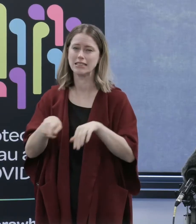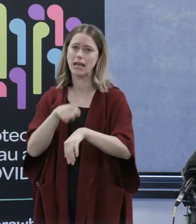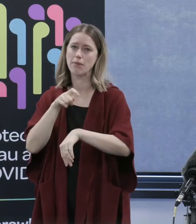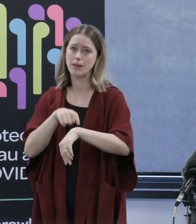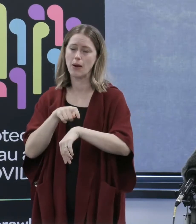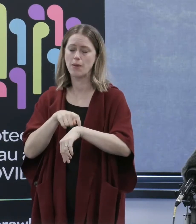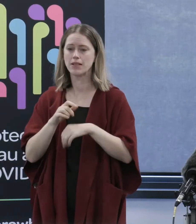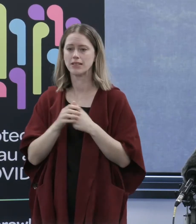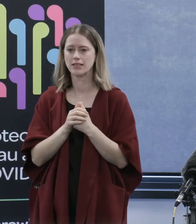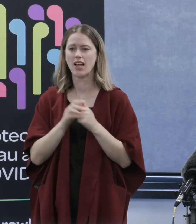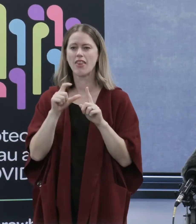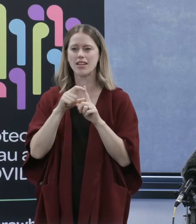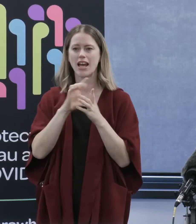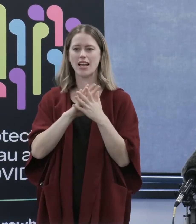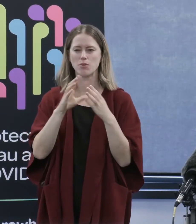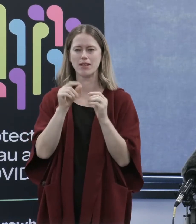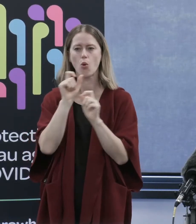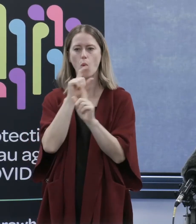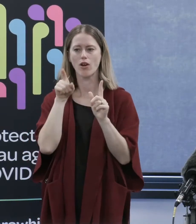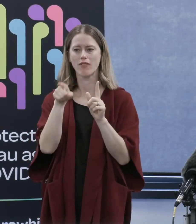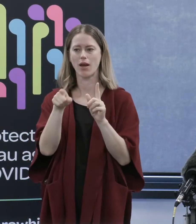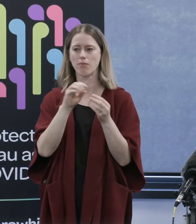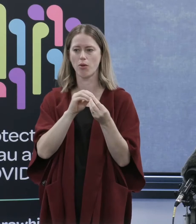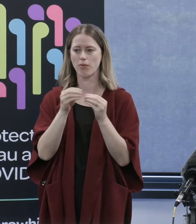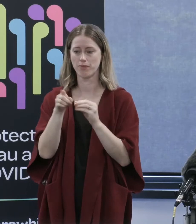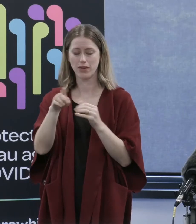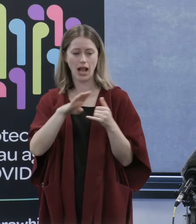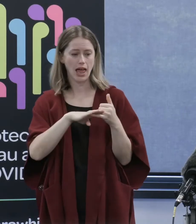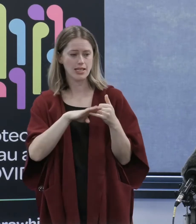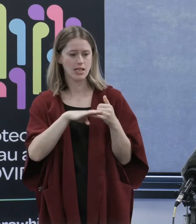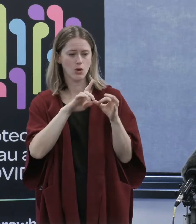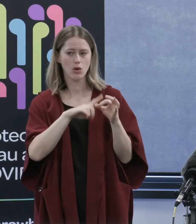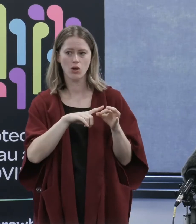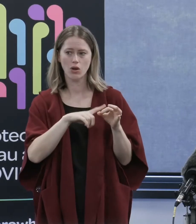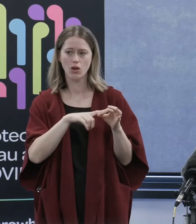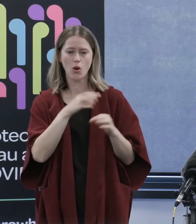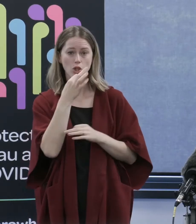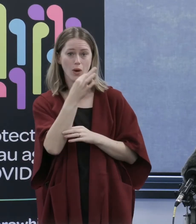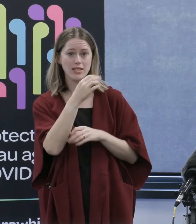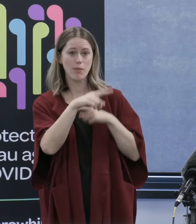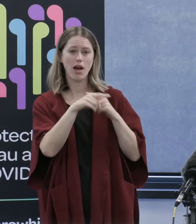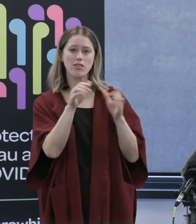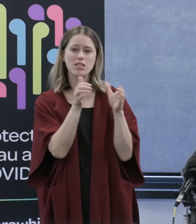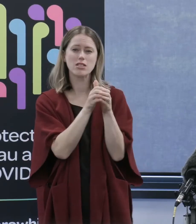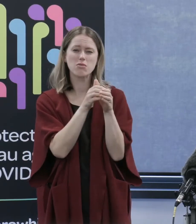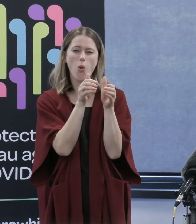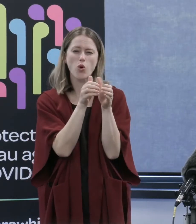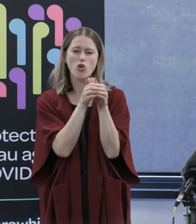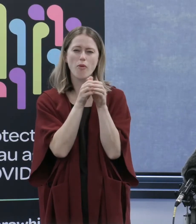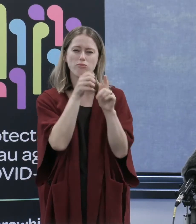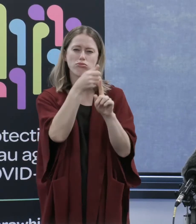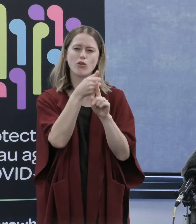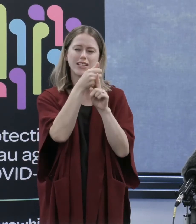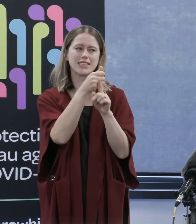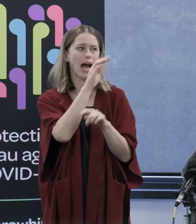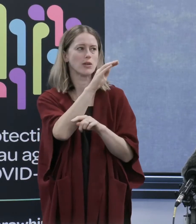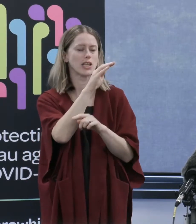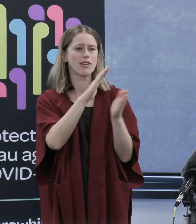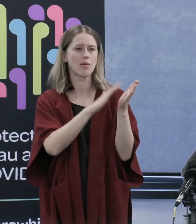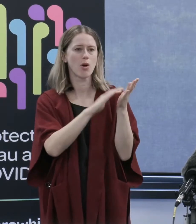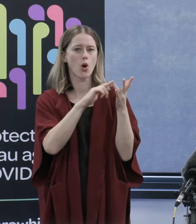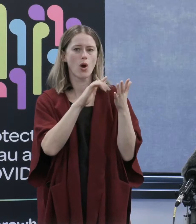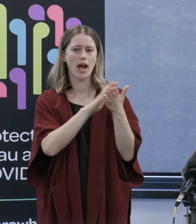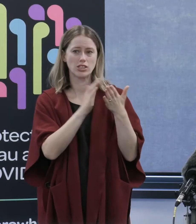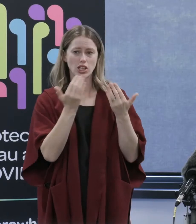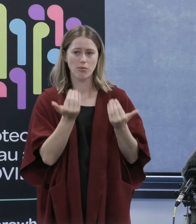time. I think DHBs are all too aware of it. Yep. And lastly, what do you make of the small group of protesters outside the Ministry of Health? Well, I haven't seen